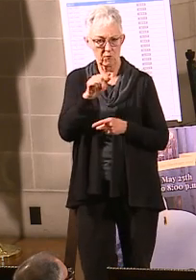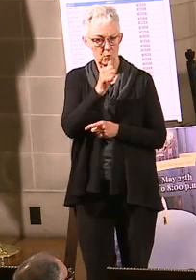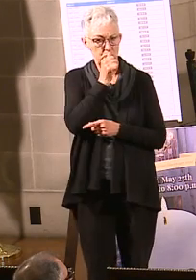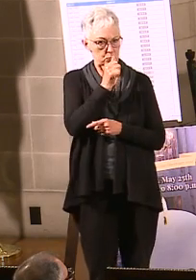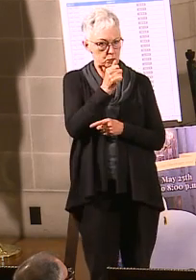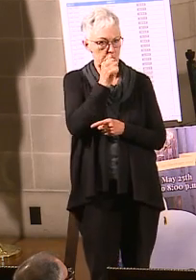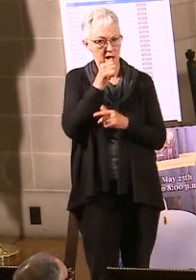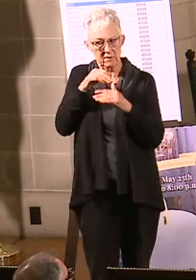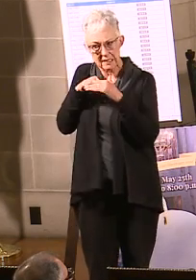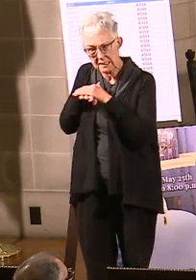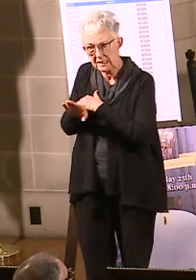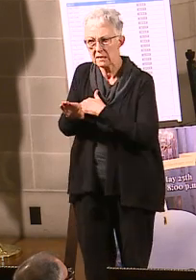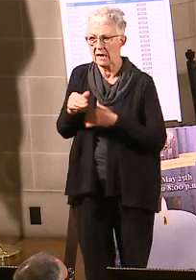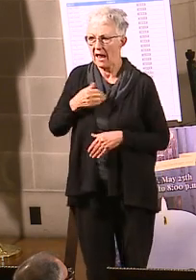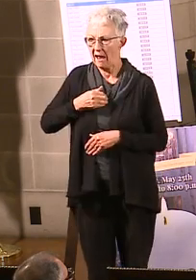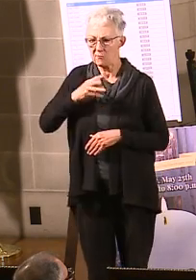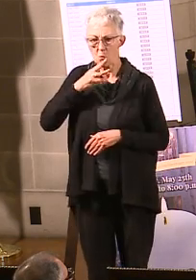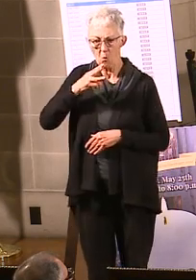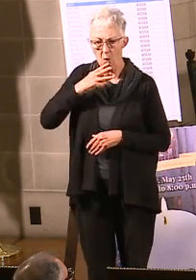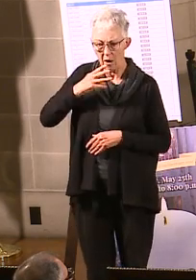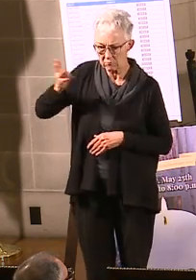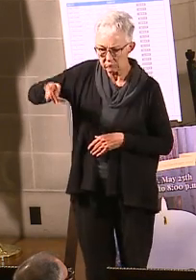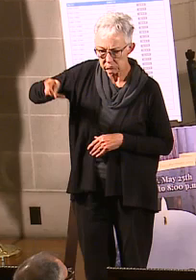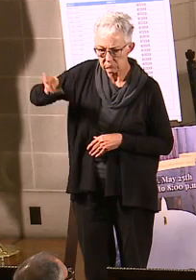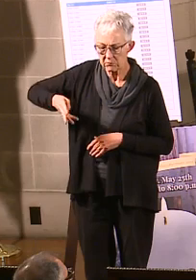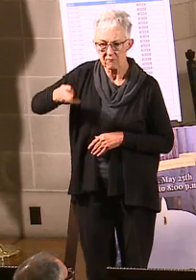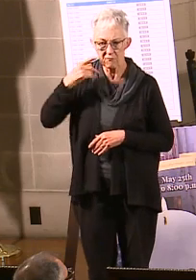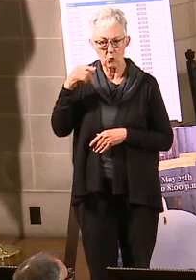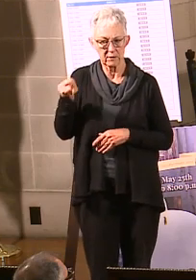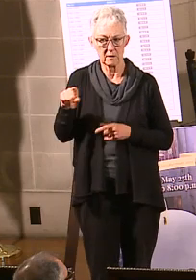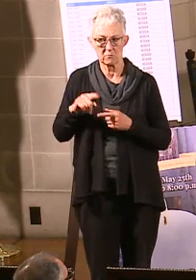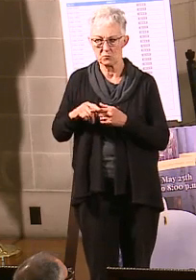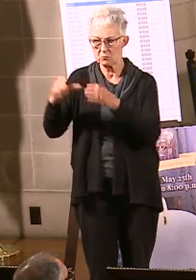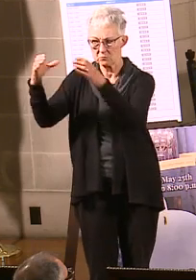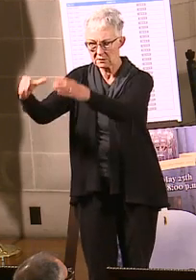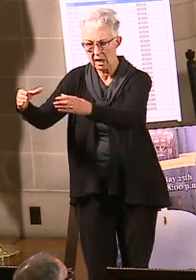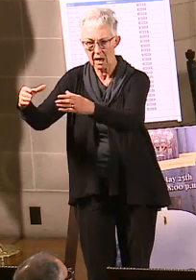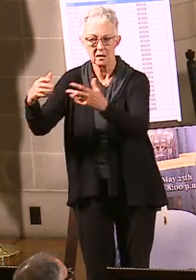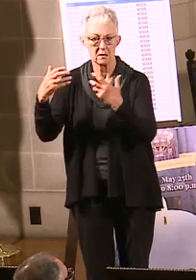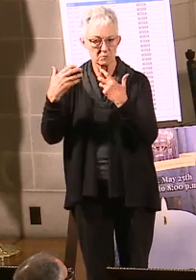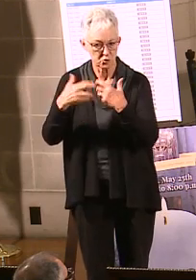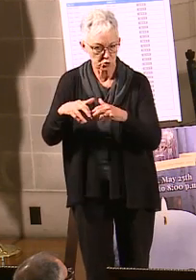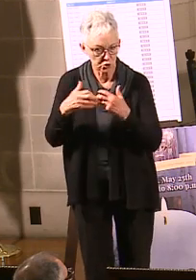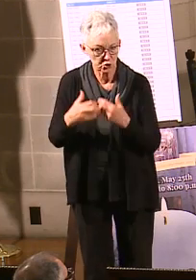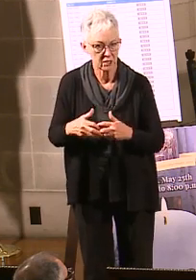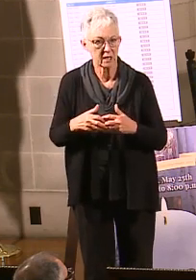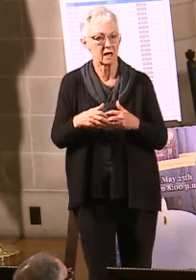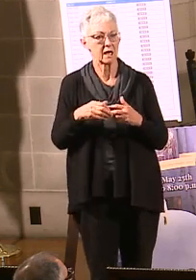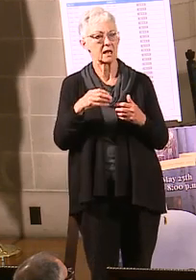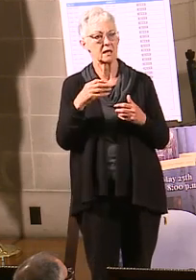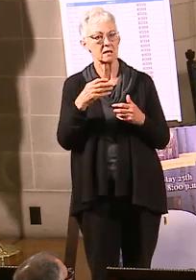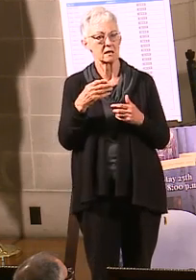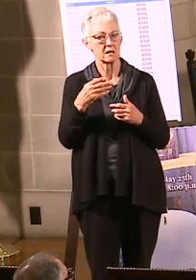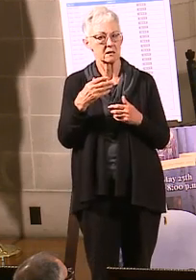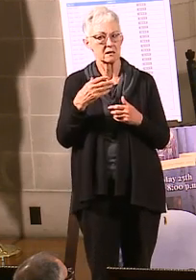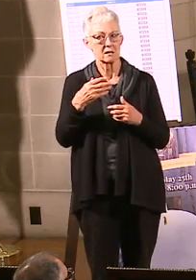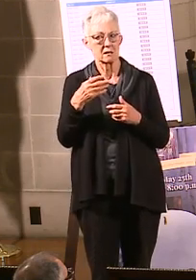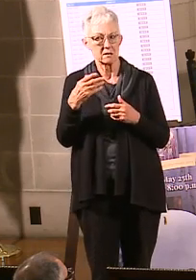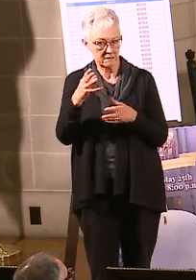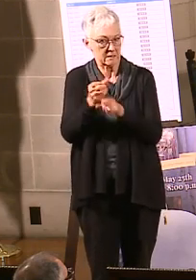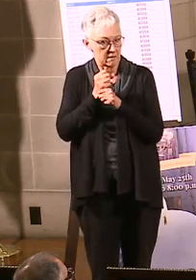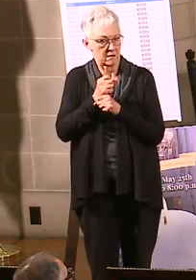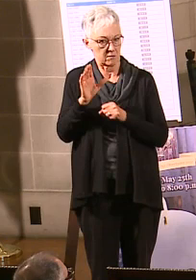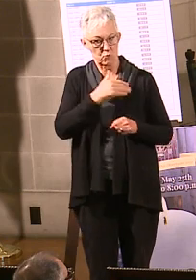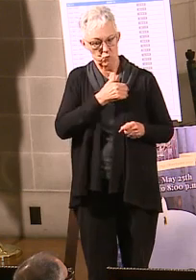private, that has running water, flat surfaces, comfortable seating, refrigeration, so that they can